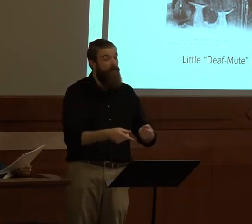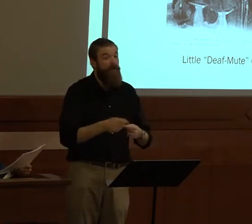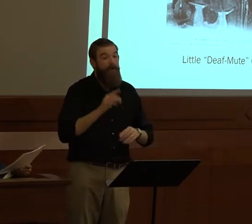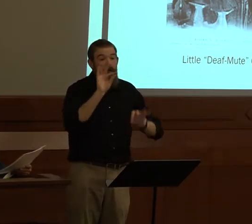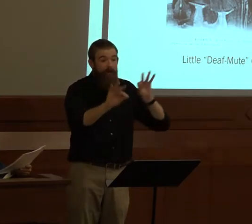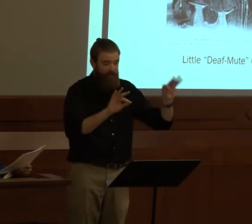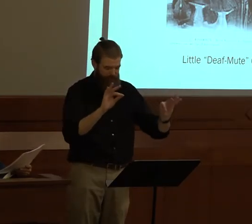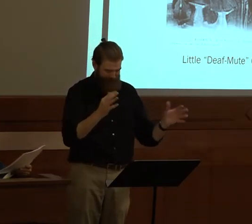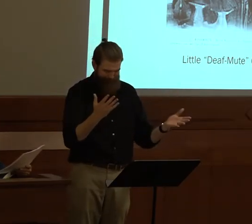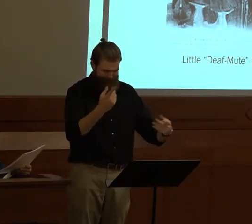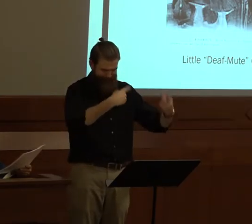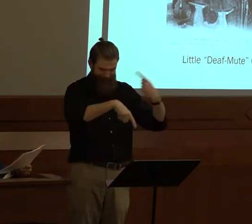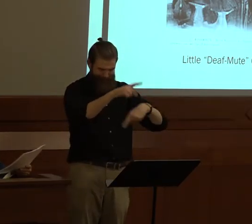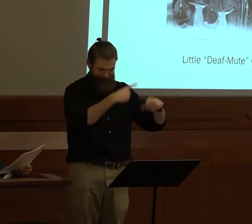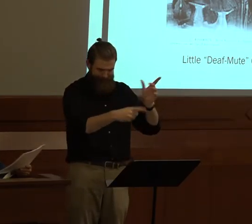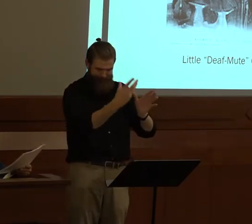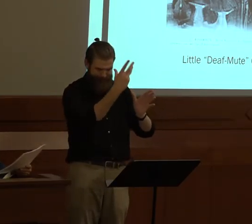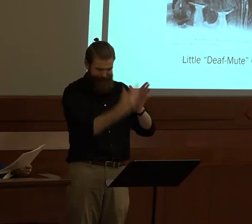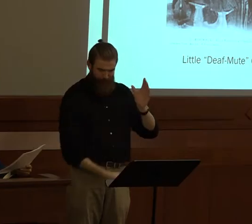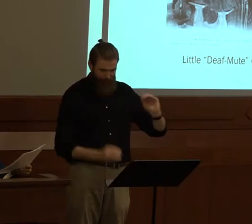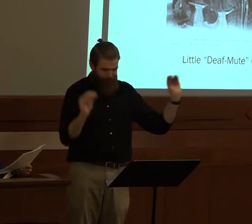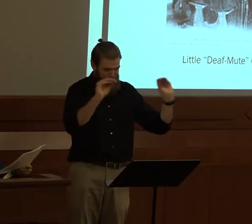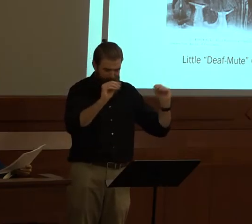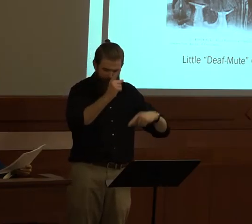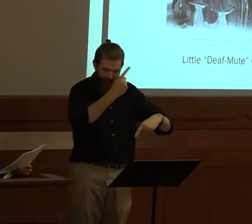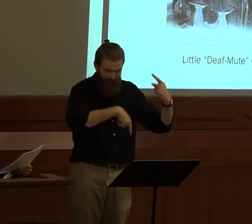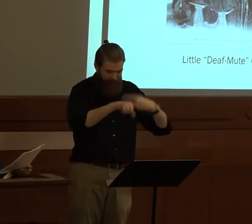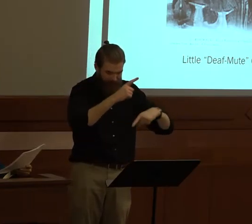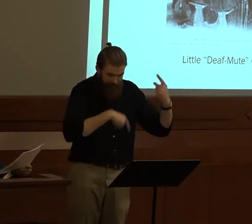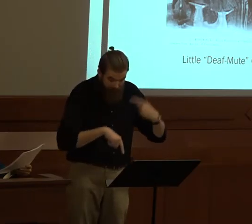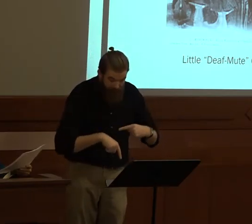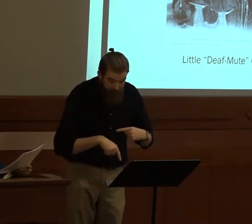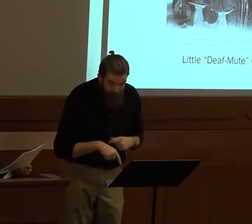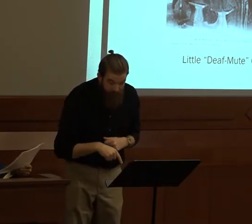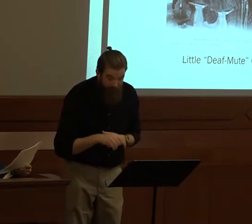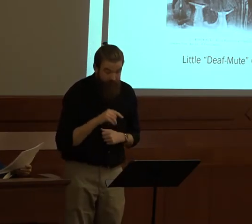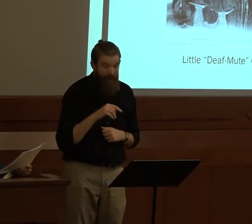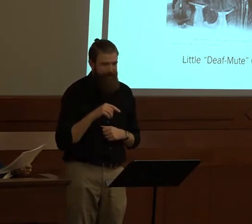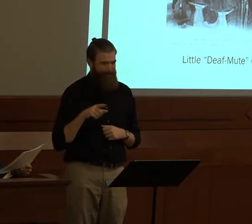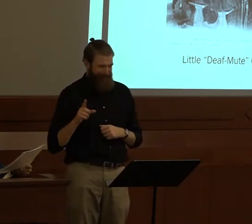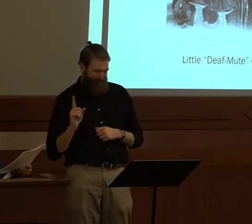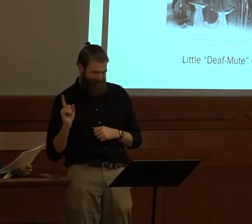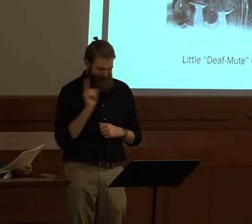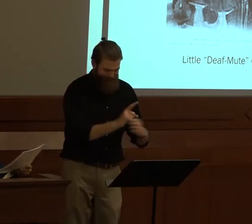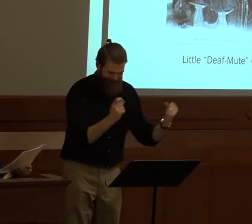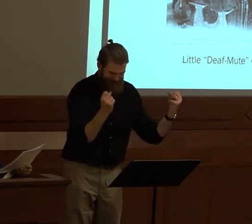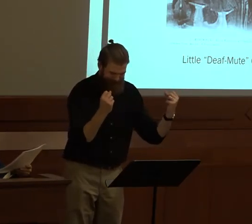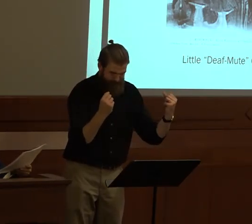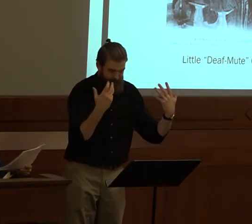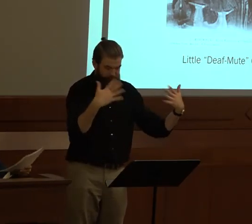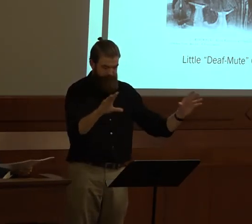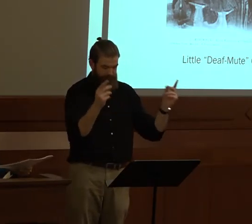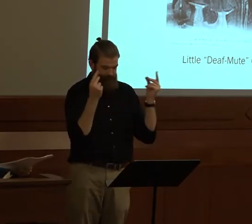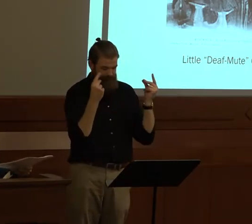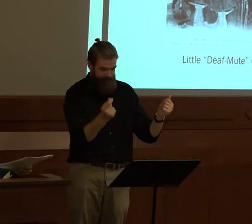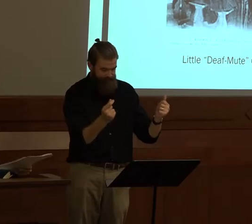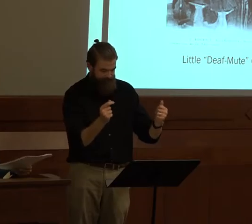connection to those in the deaf community for whom the visual channel was the first and most natural mode of